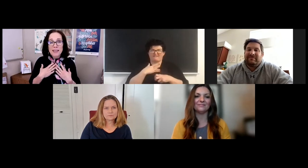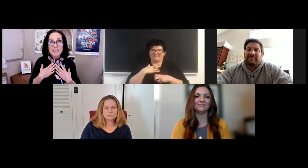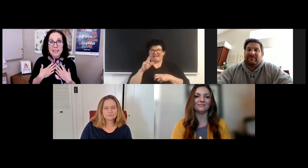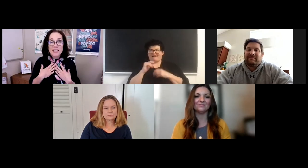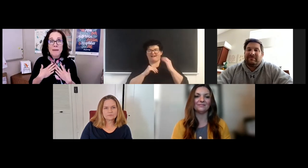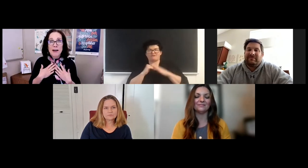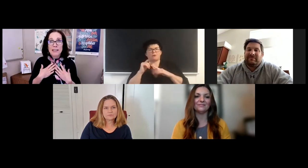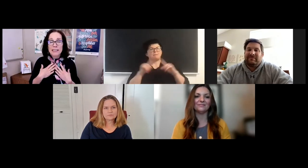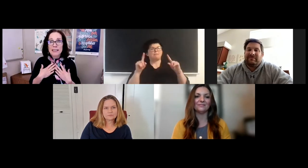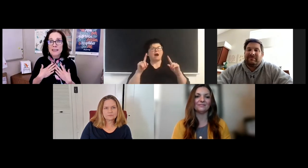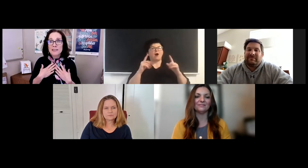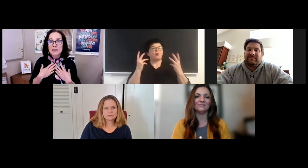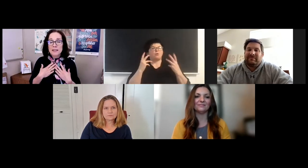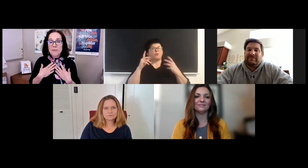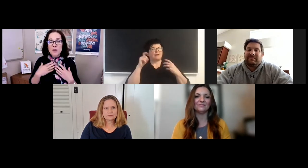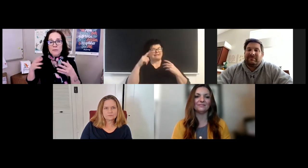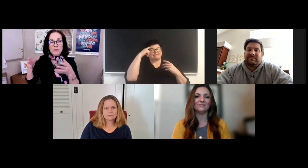the thing to think about is,